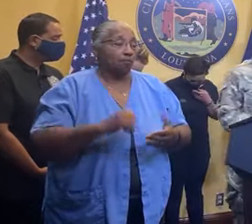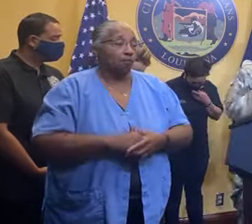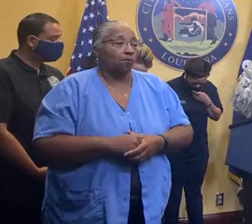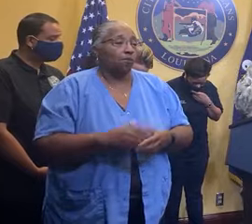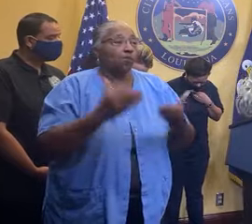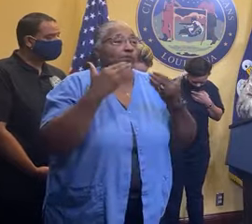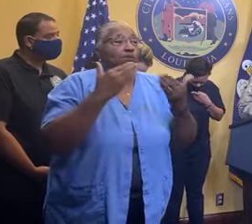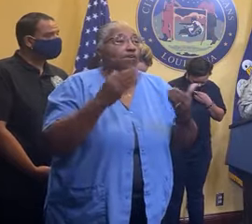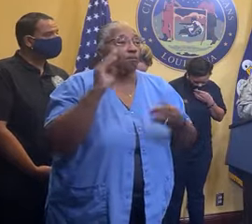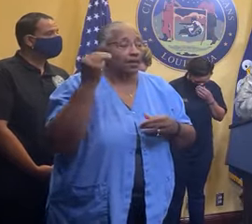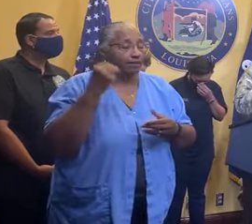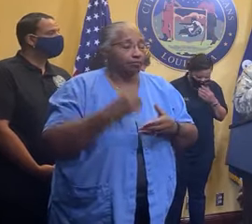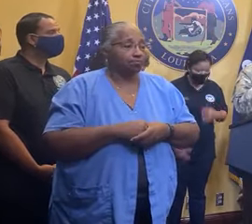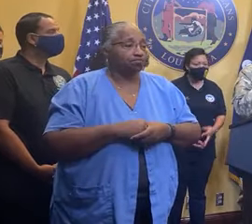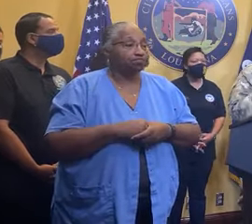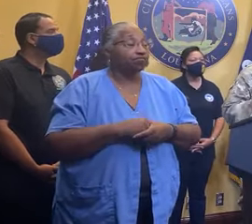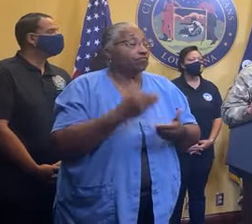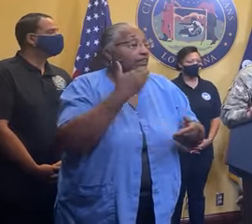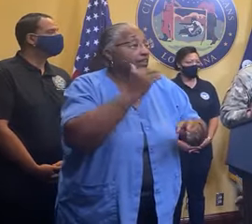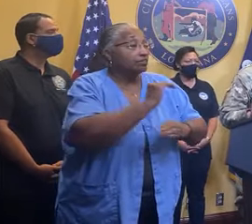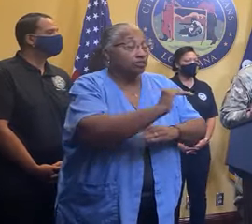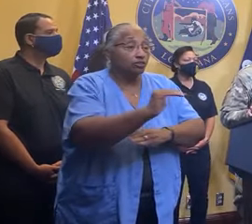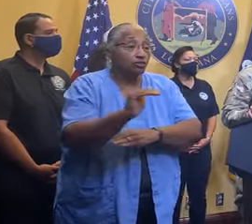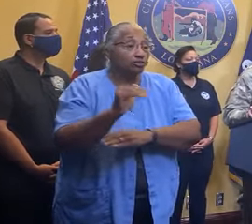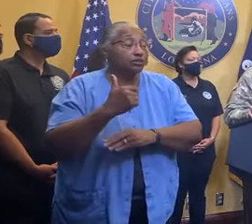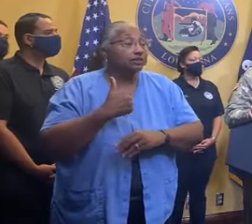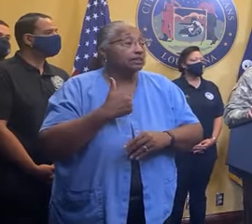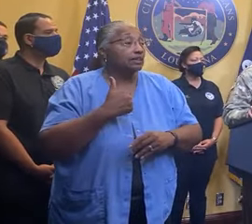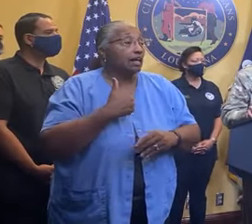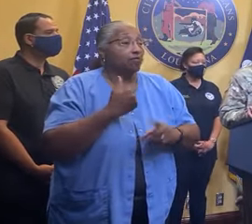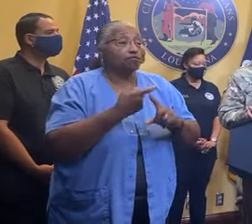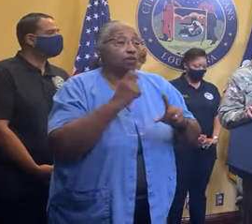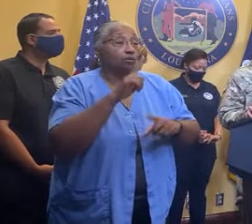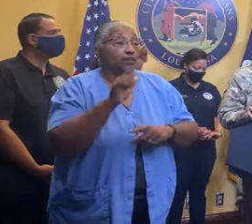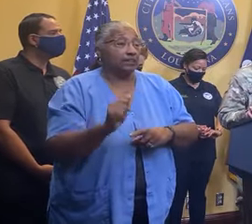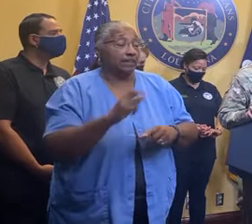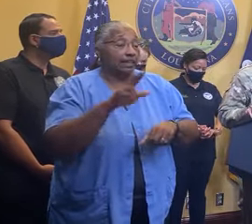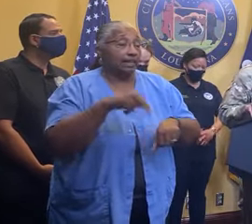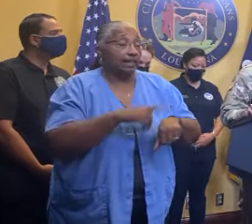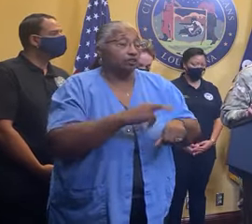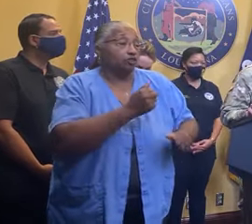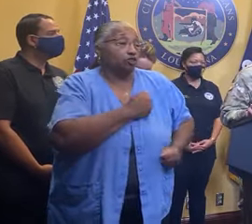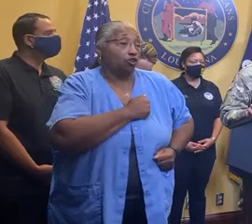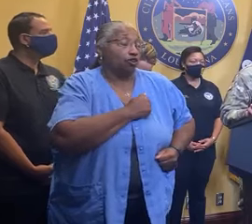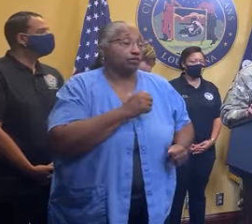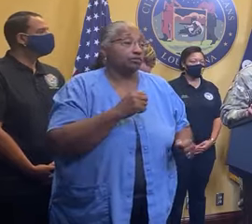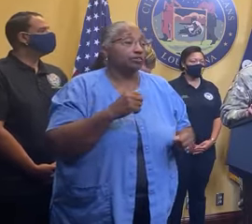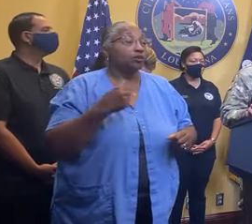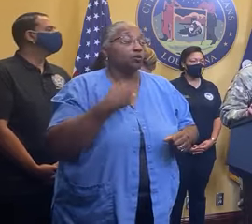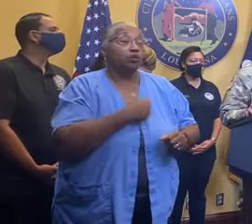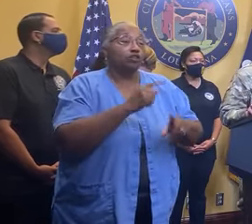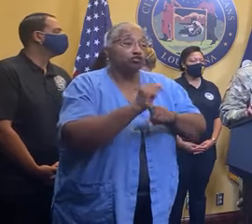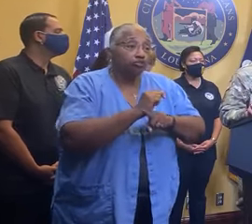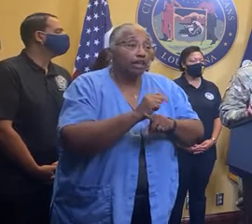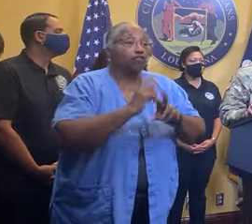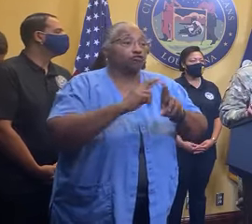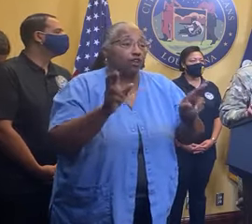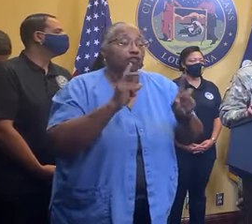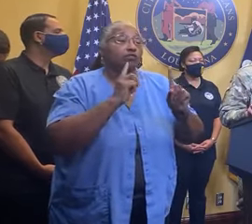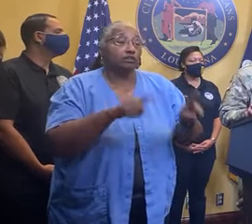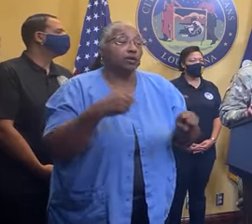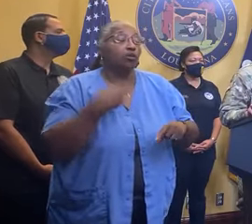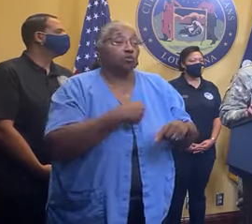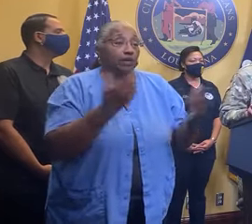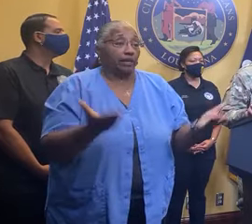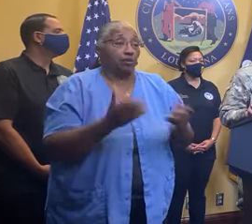Thank you, Madam Mayor. Good afternoon, everyone. I'm Colonel Bailey from the Louisiana National Guard. Your National Guard is trained and ready to respond, and